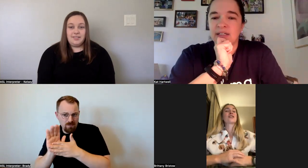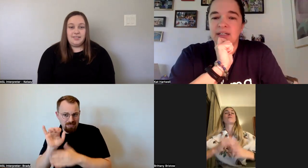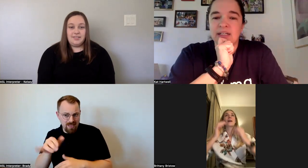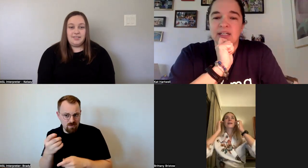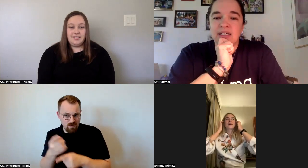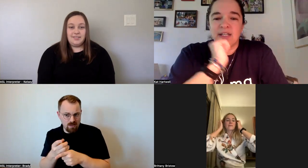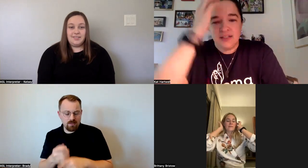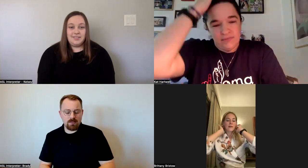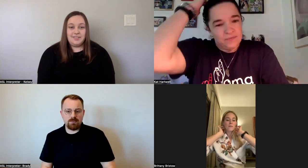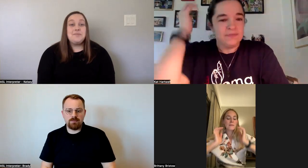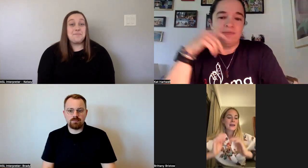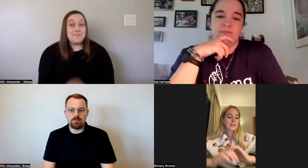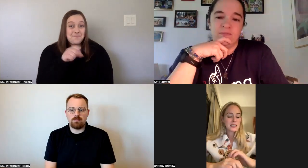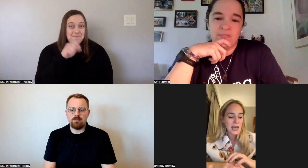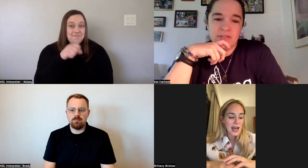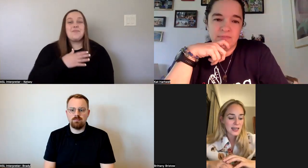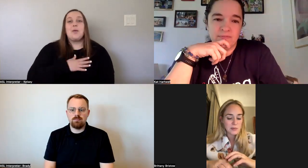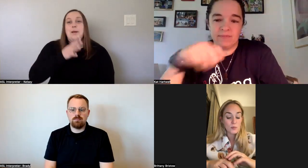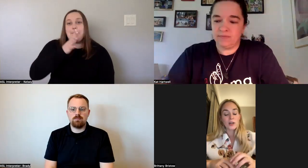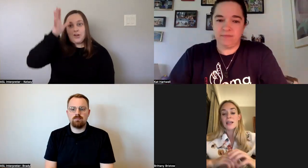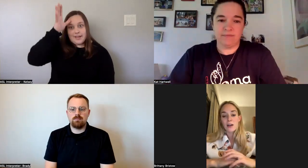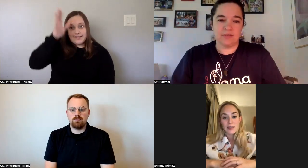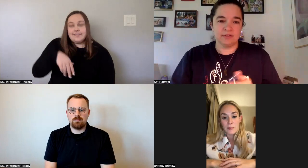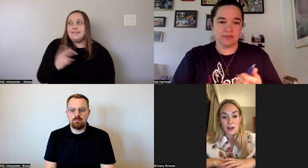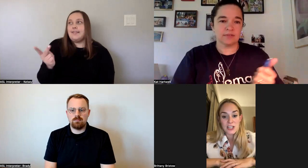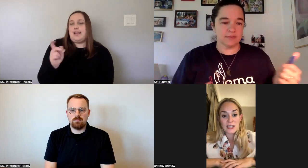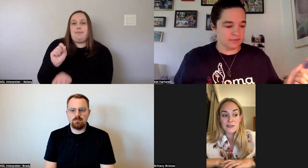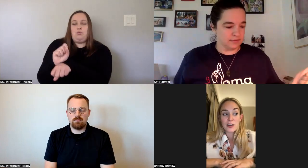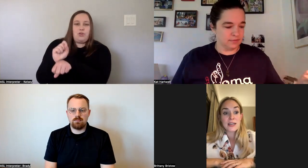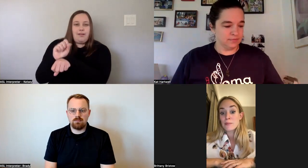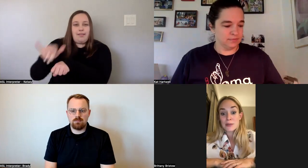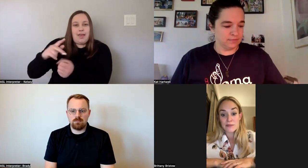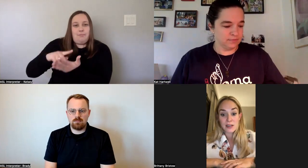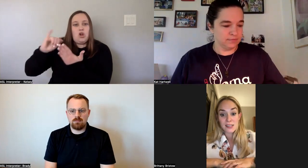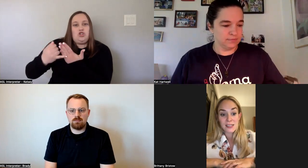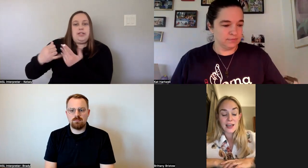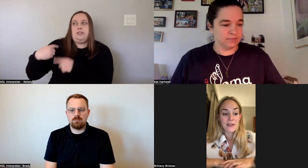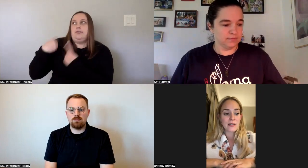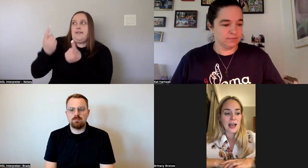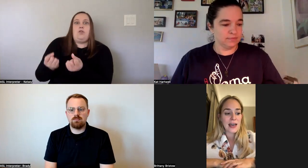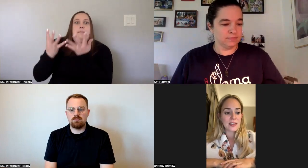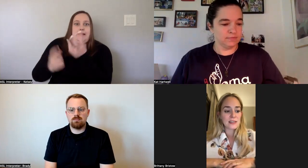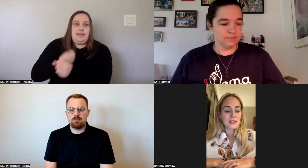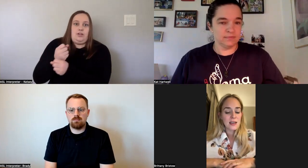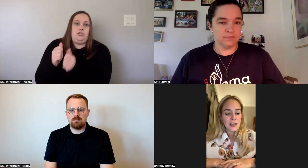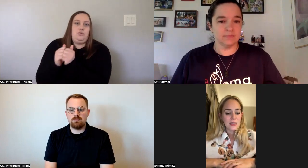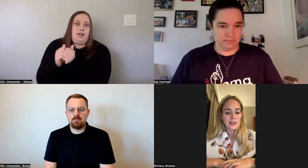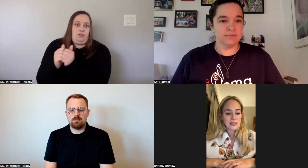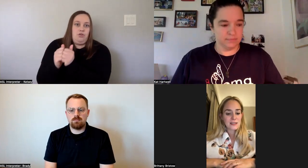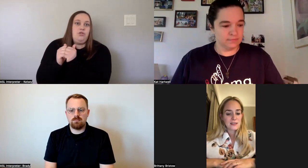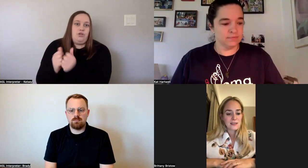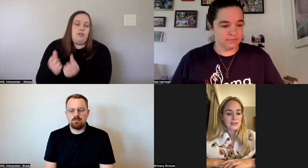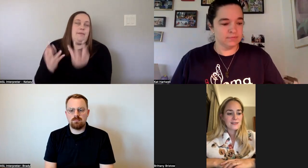Yeah, so my parents had been working on the project for a number of years together. They had this